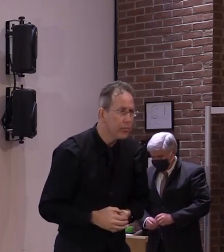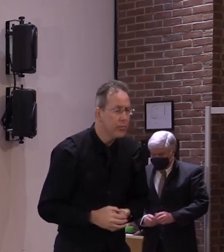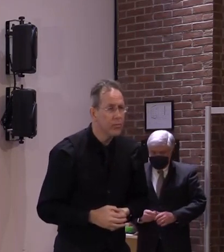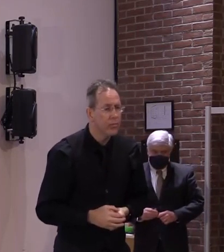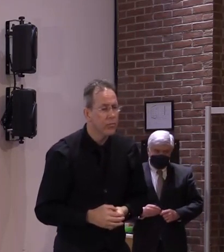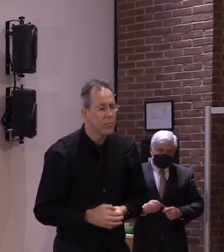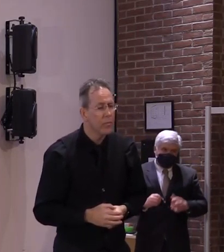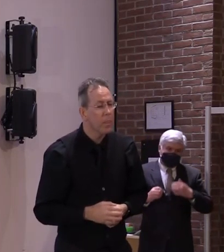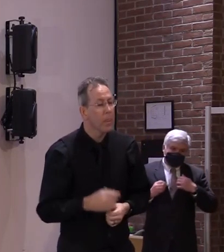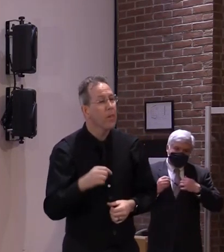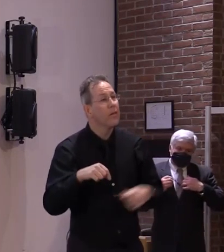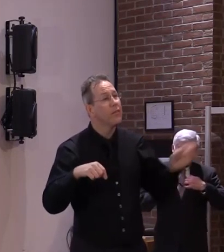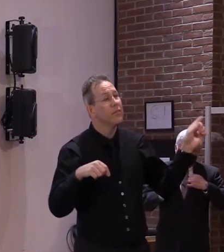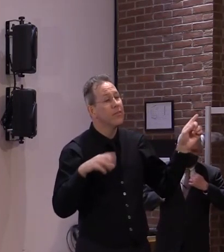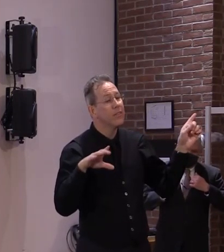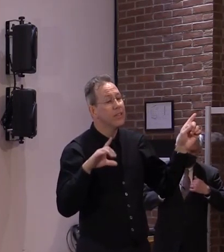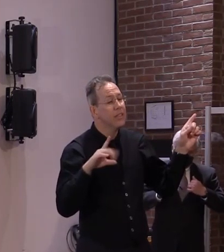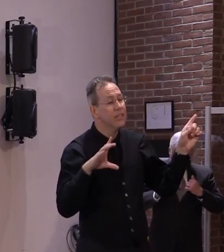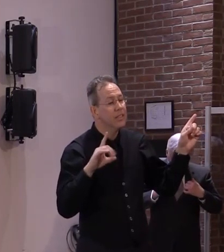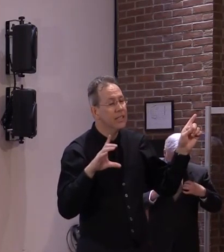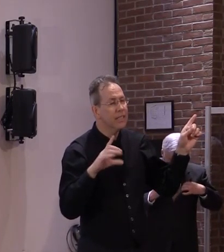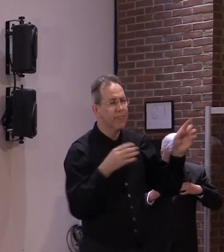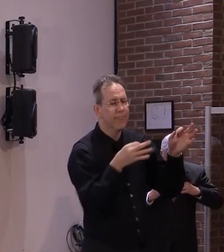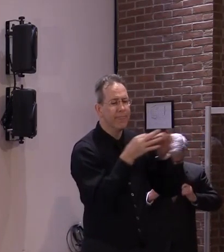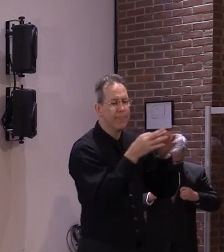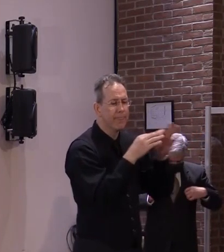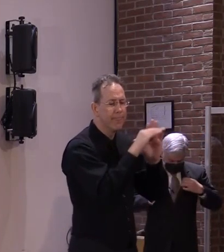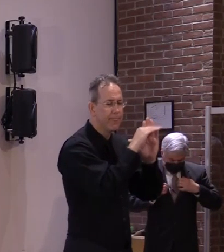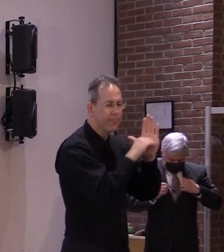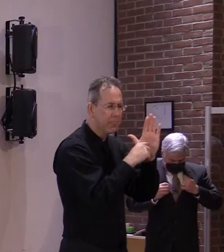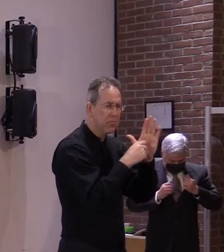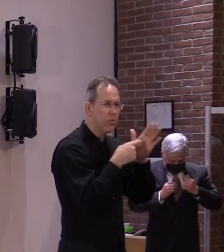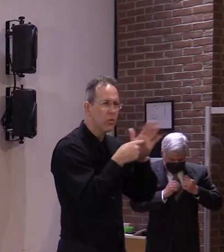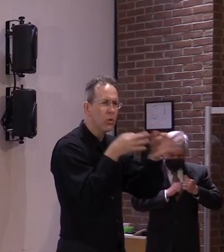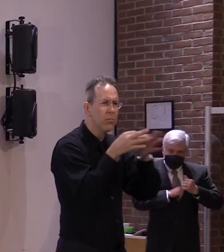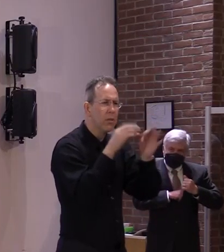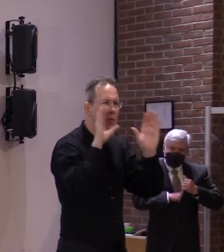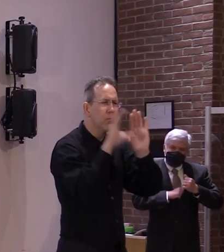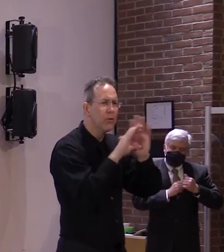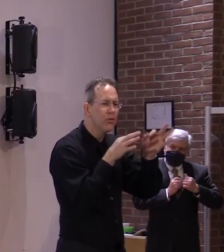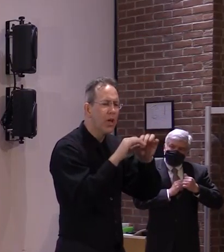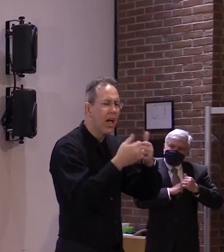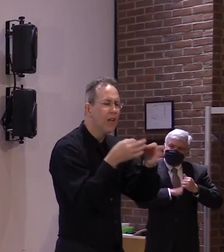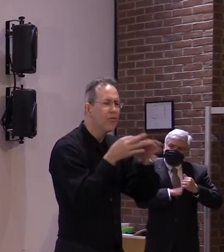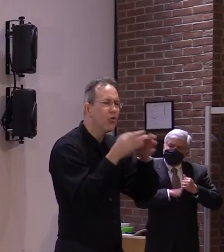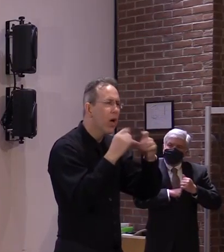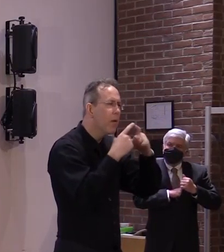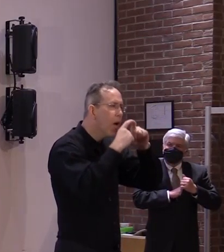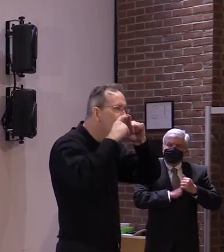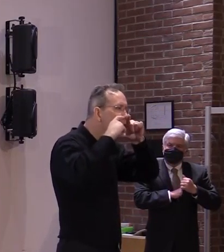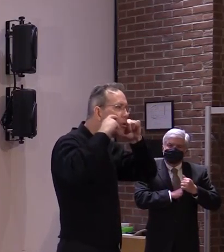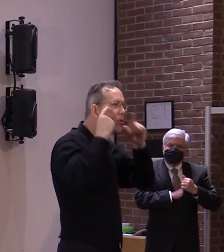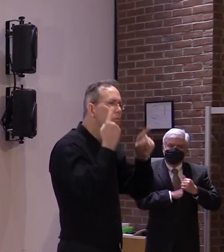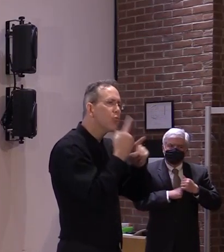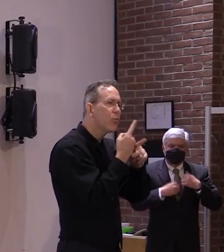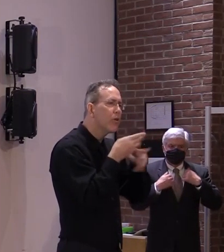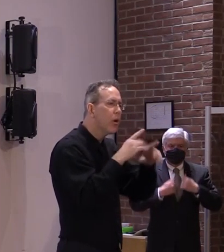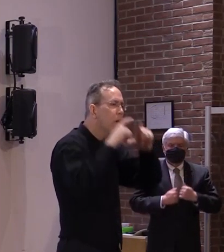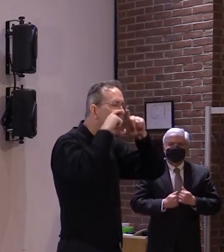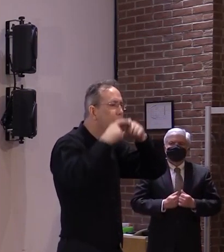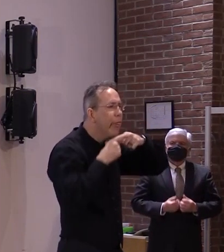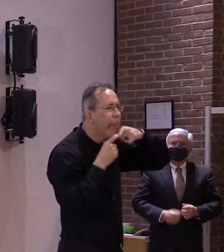which are quite simple. The other participant in the race is the vaccine. As we've stated and has